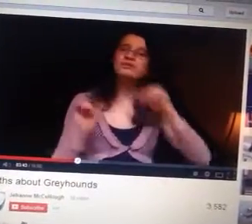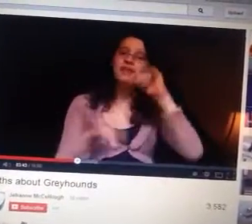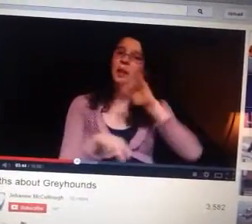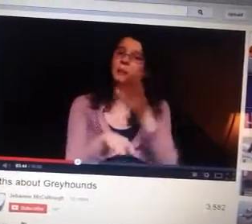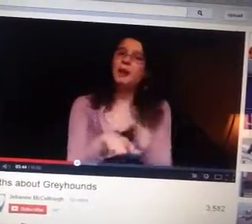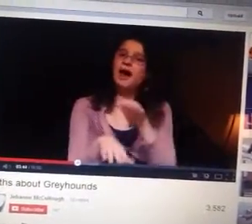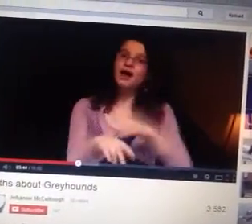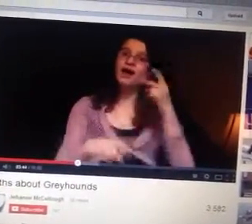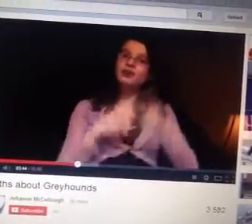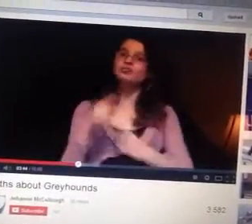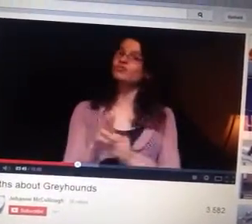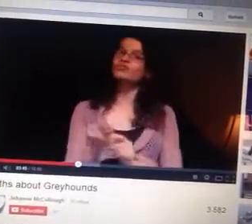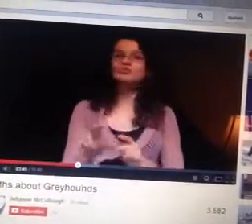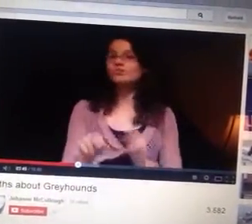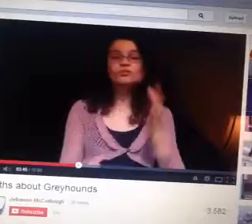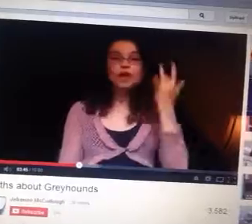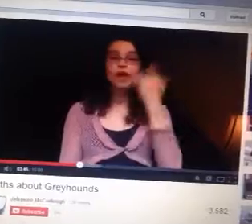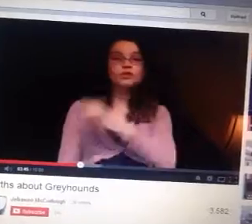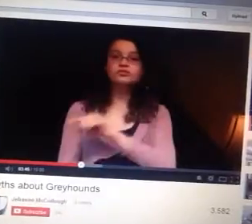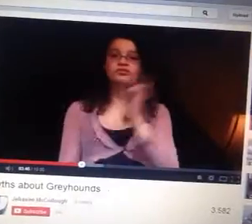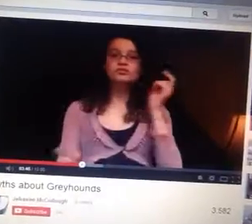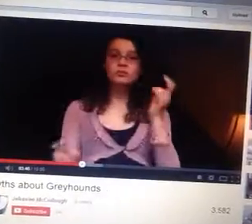Greyhounds receive abuse.